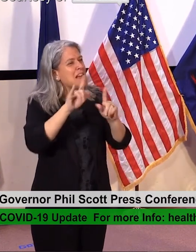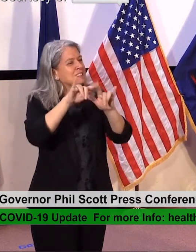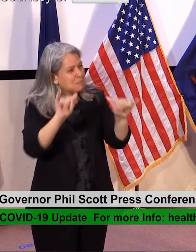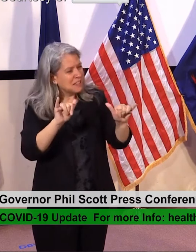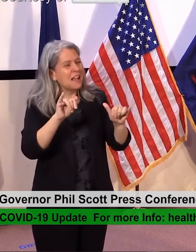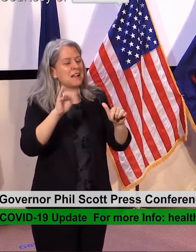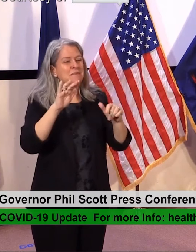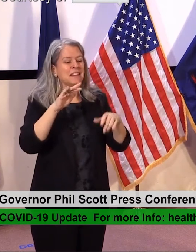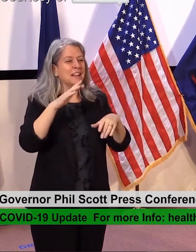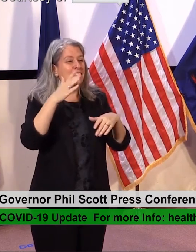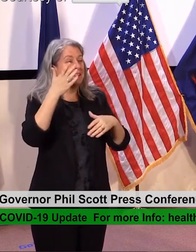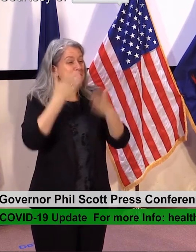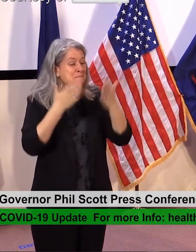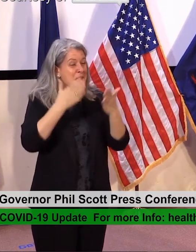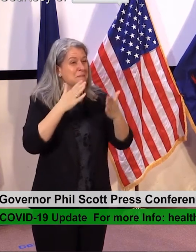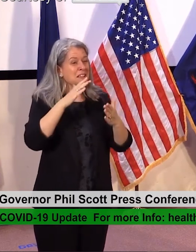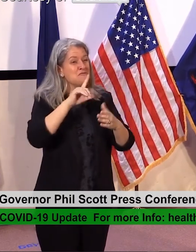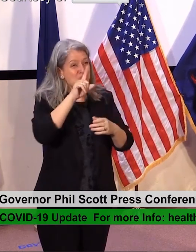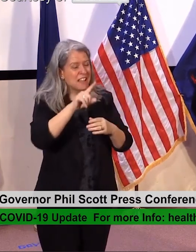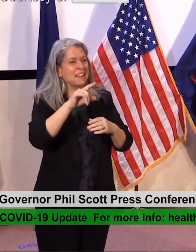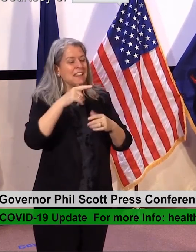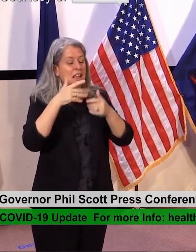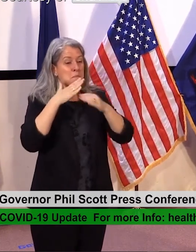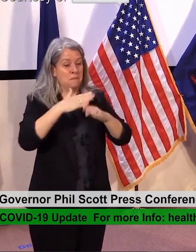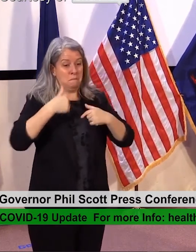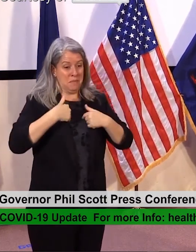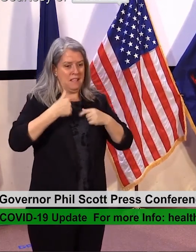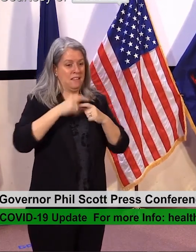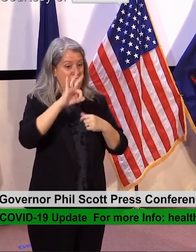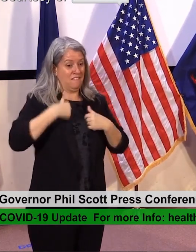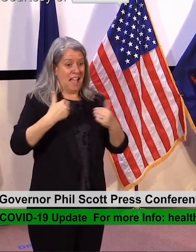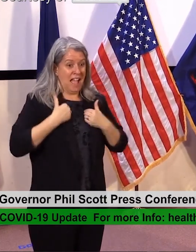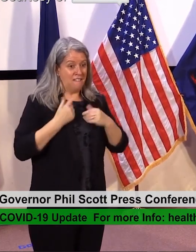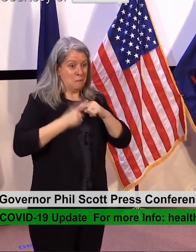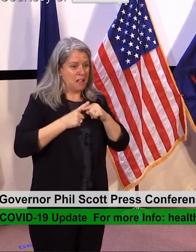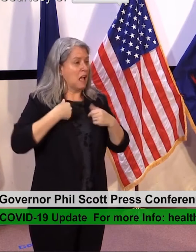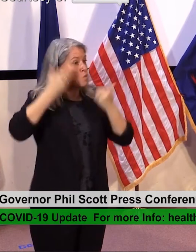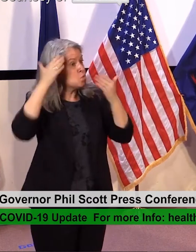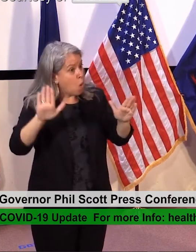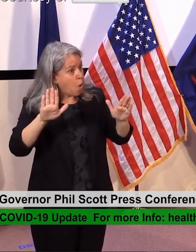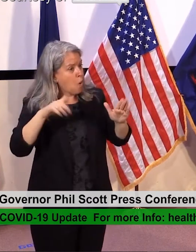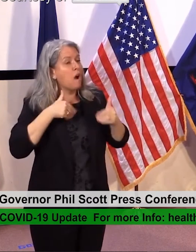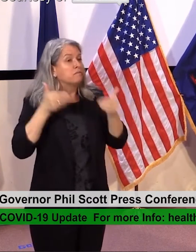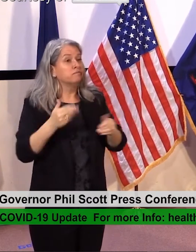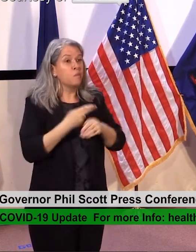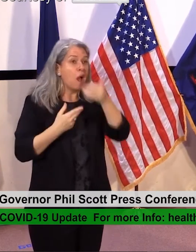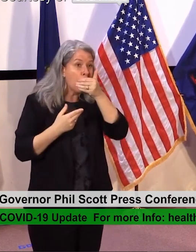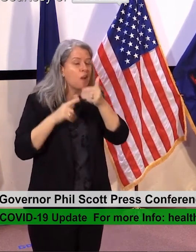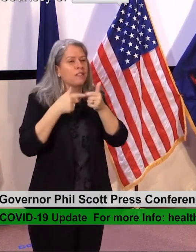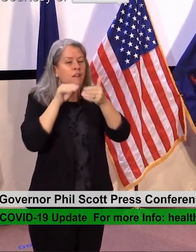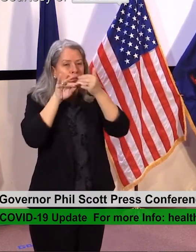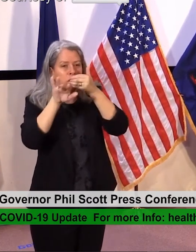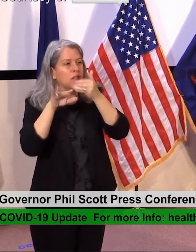someone else from you spreading it to someone else. So while encouraging that, we do not want to take away